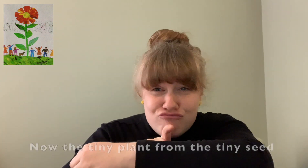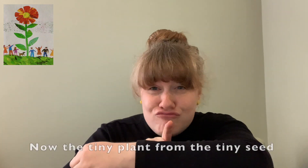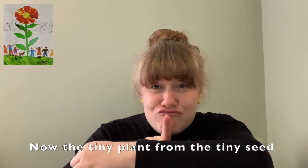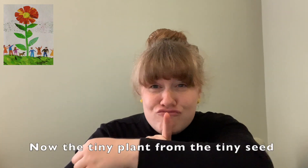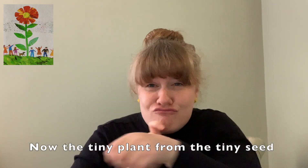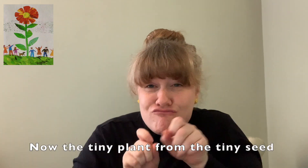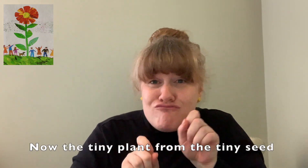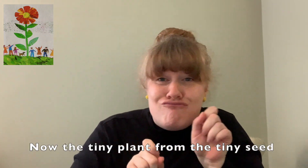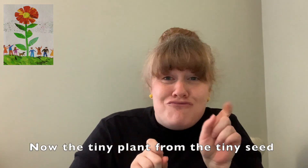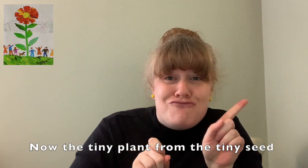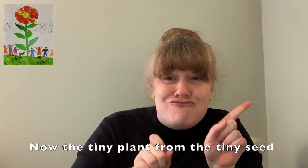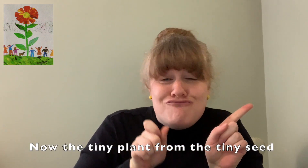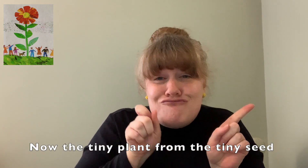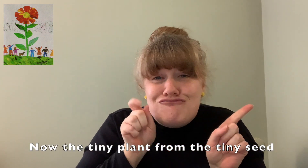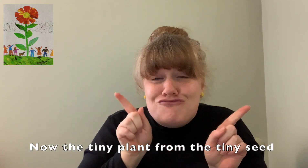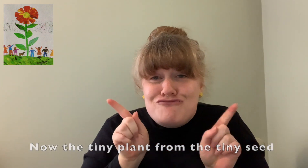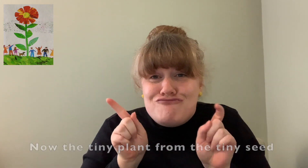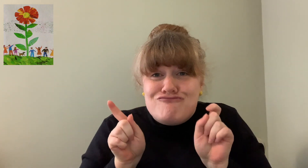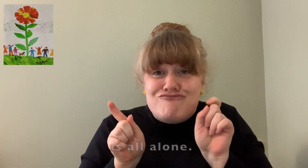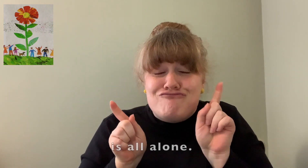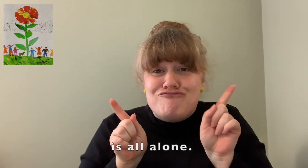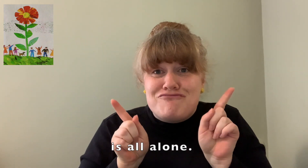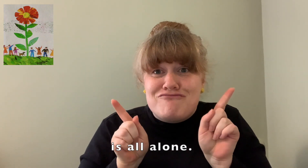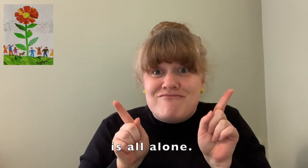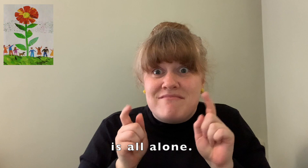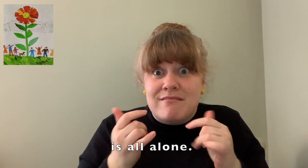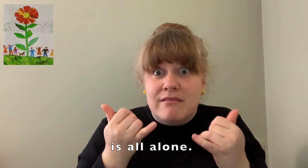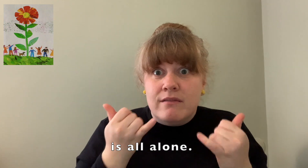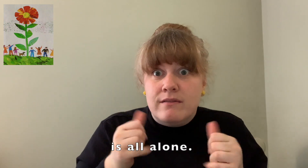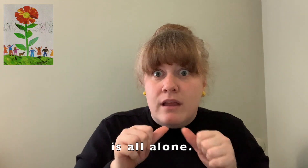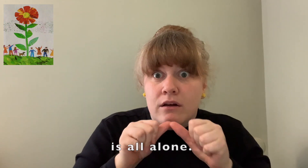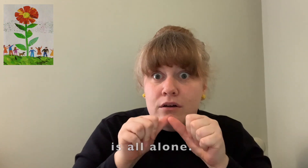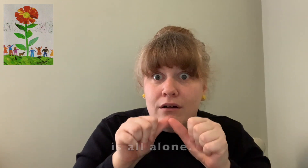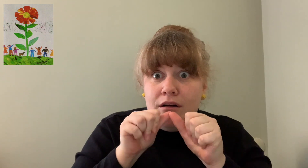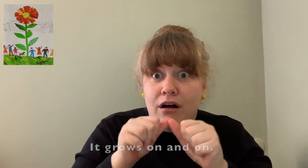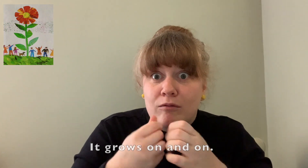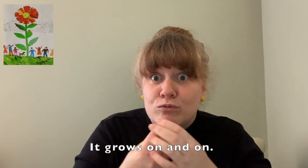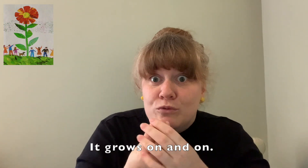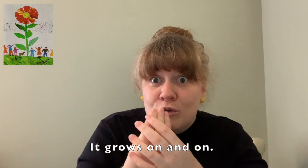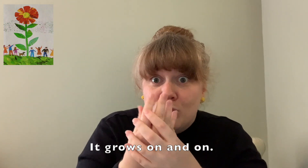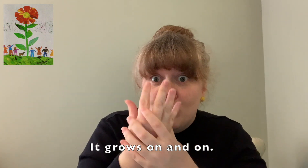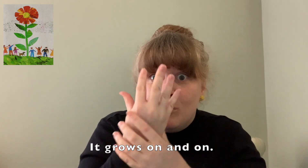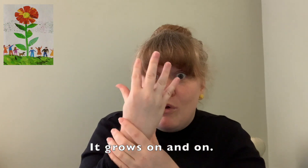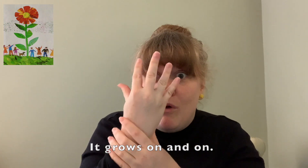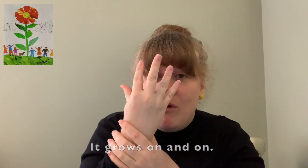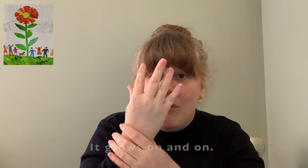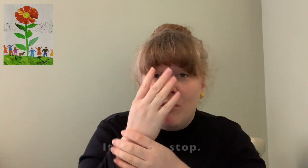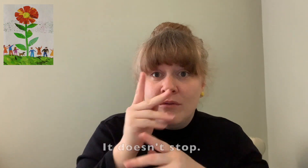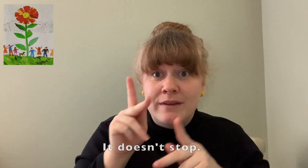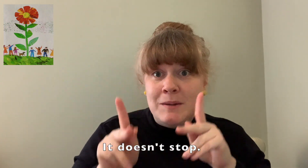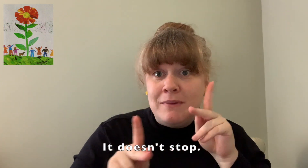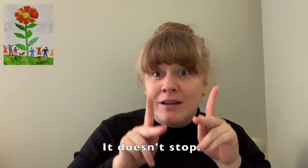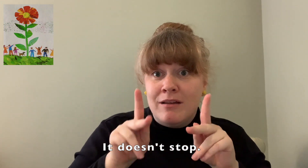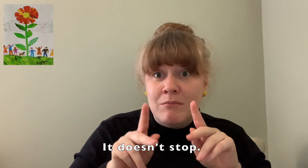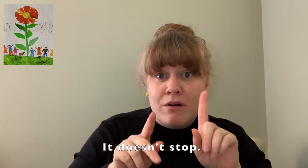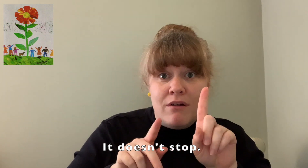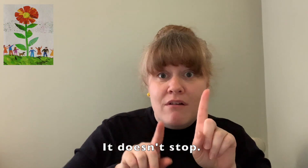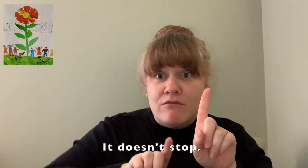Now the tiny plant from the tiny seed is all alone. It grows on and on. It doesn't stop.